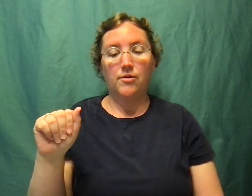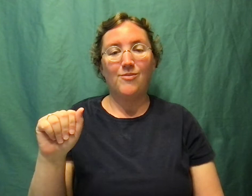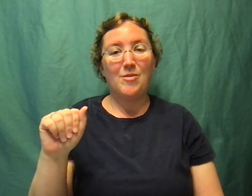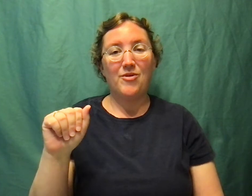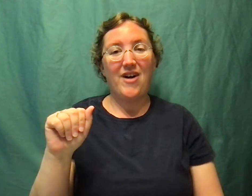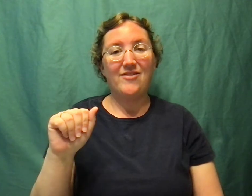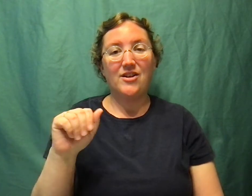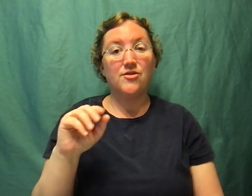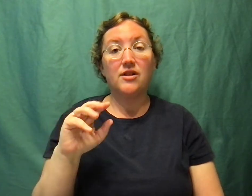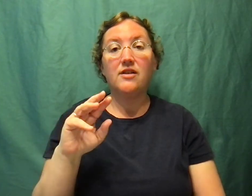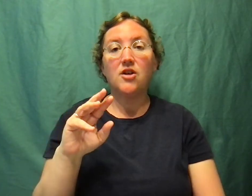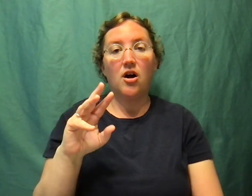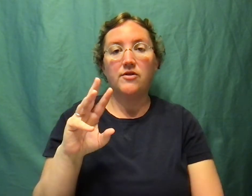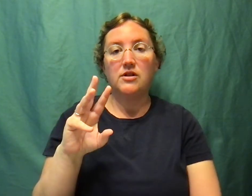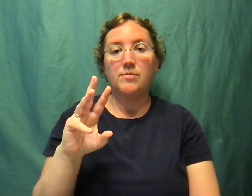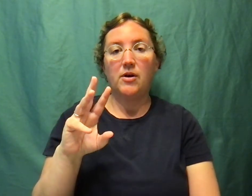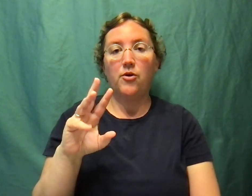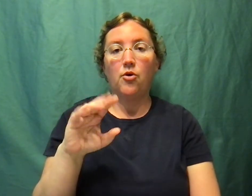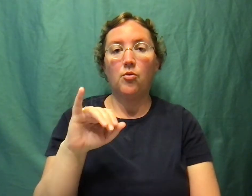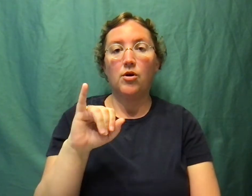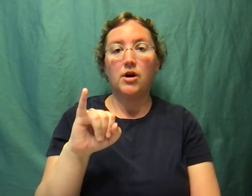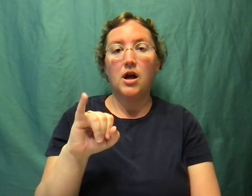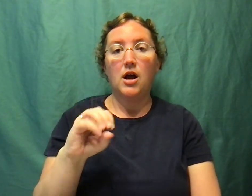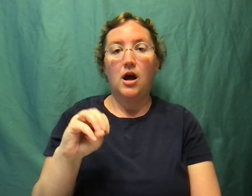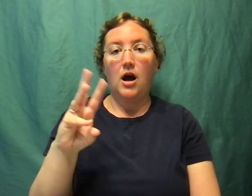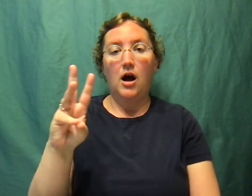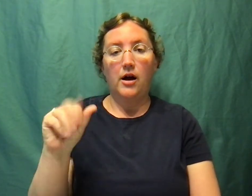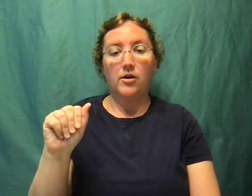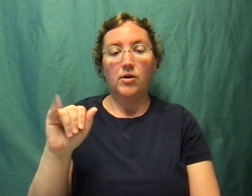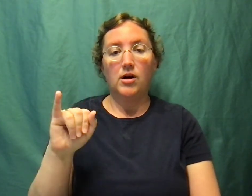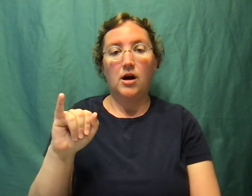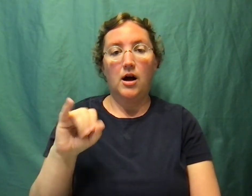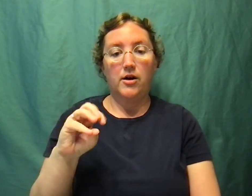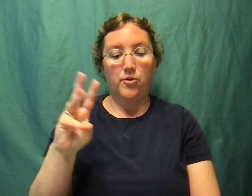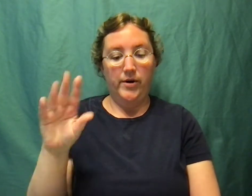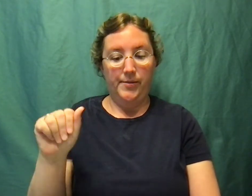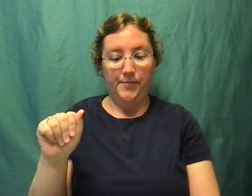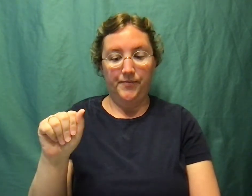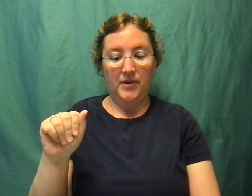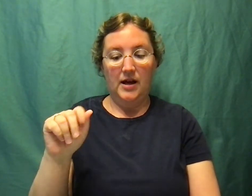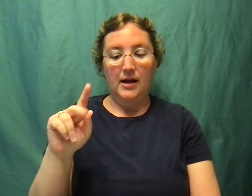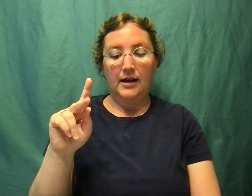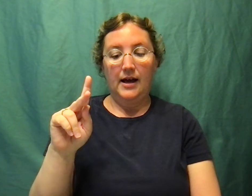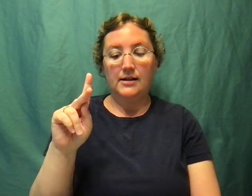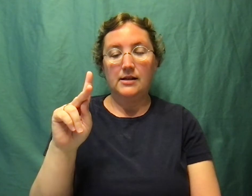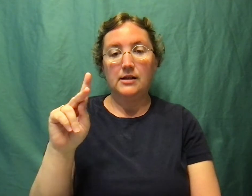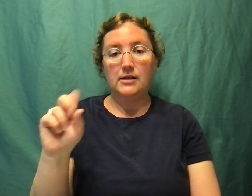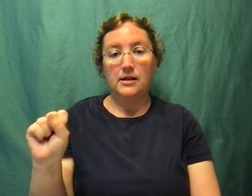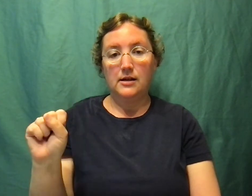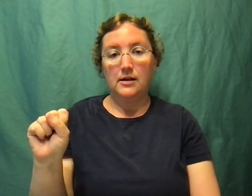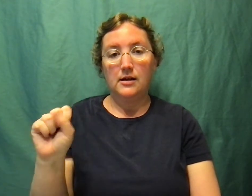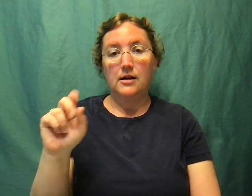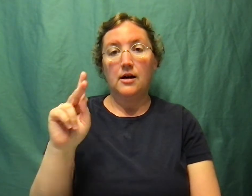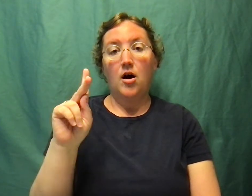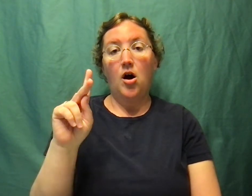Remember, 5 letters or less, often spelled the whole word. Iowa, Iowa. Kansas,